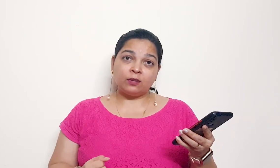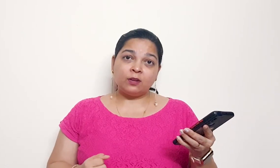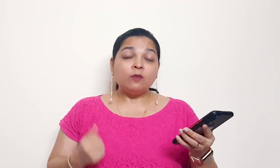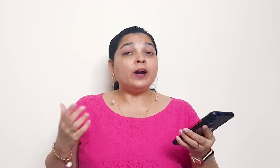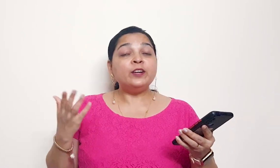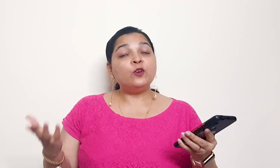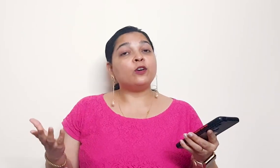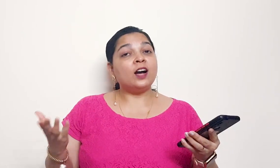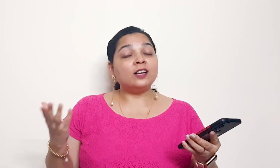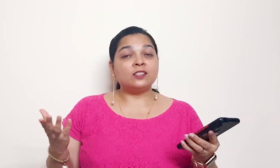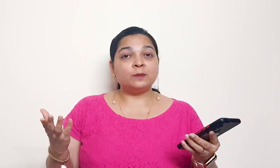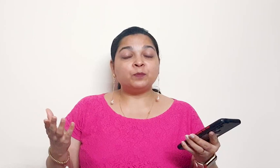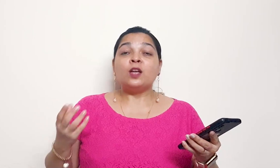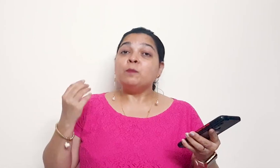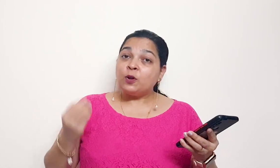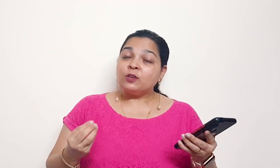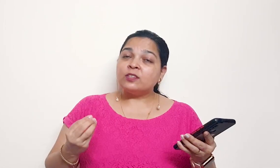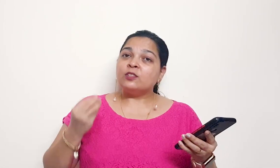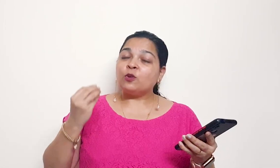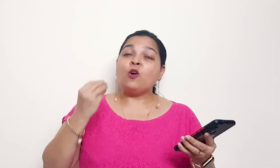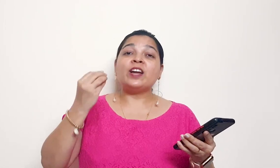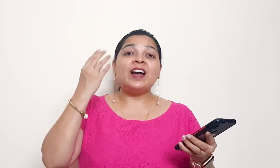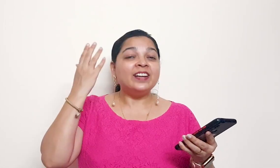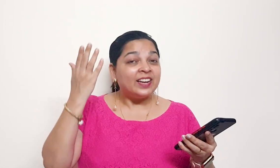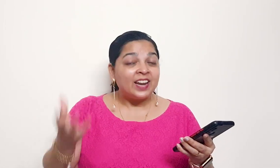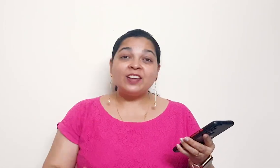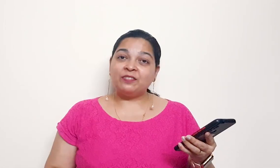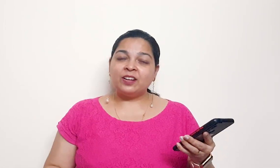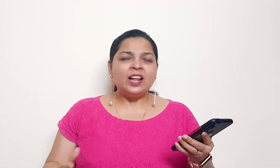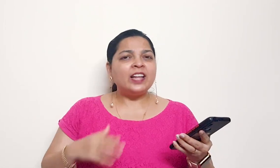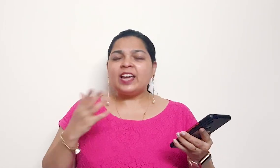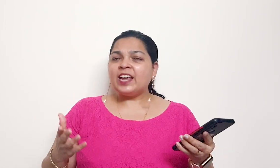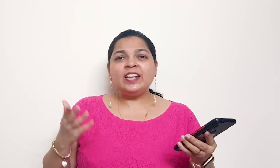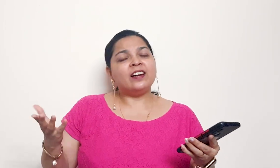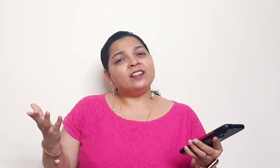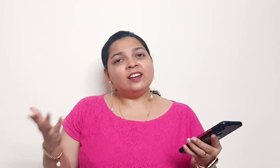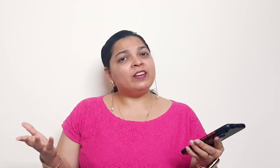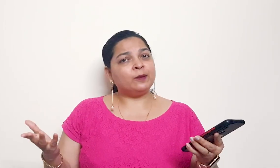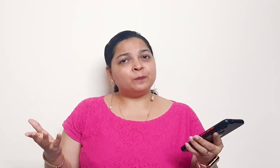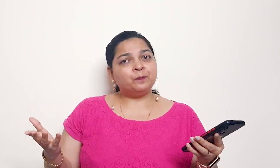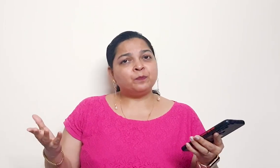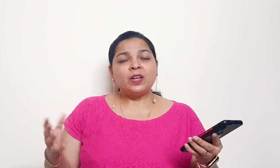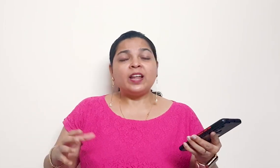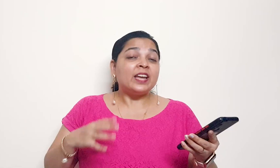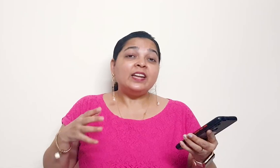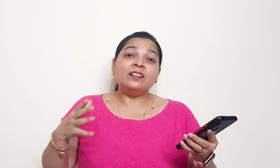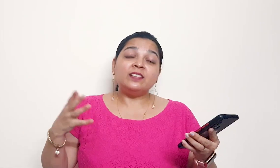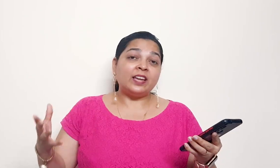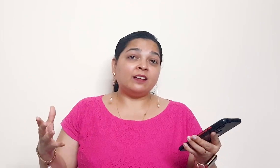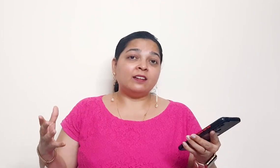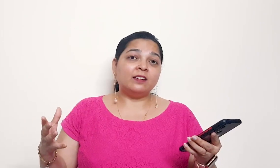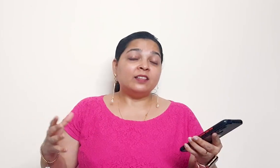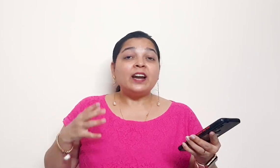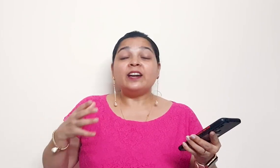Lord. Why did God ask? Because the rock had life. Like any other living, like any